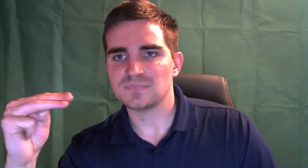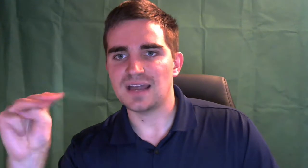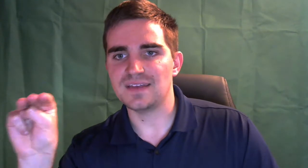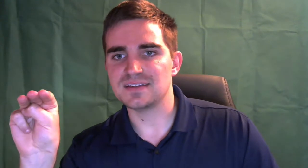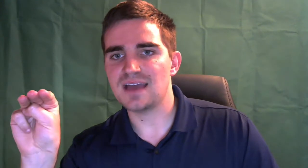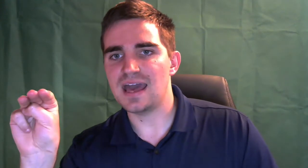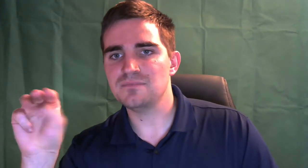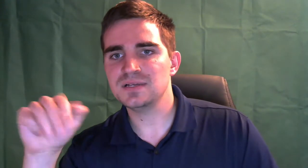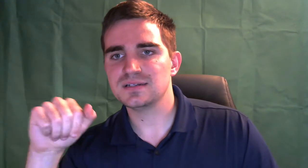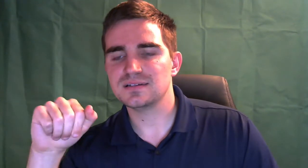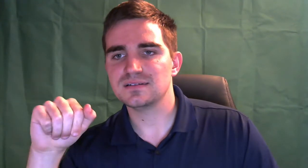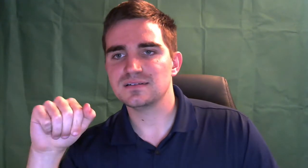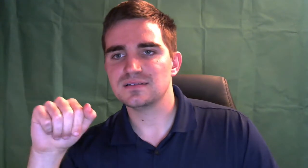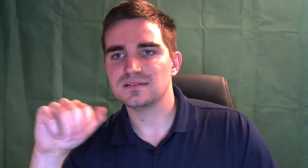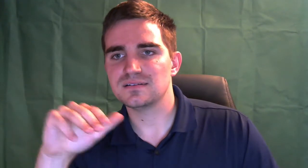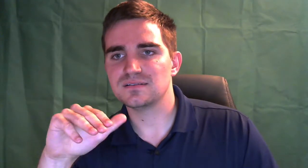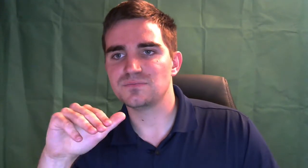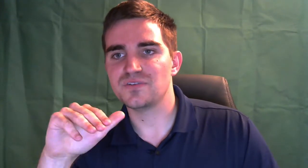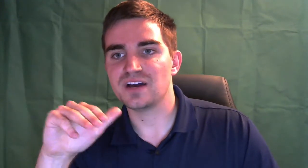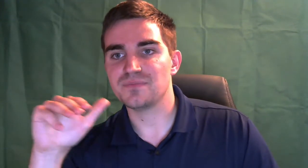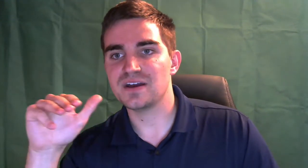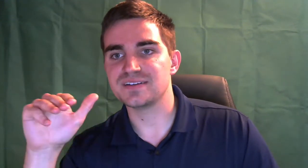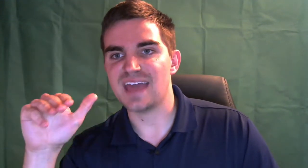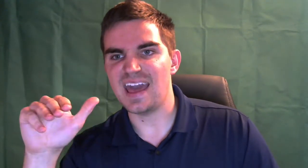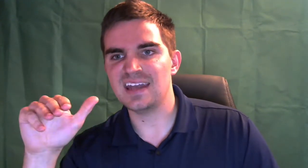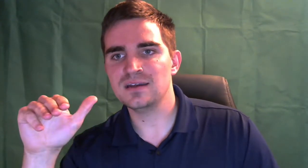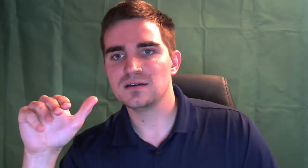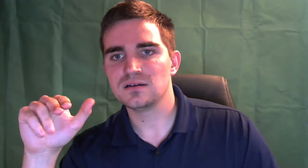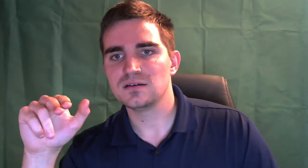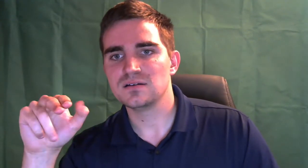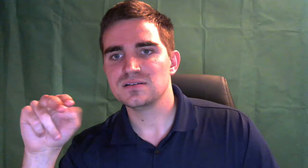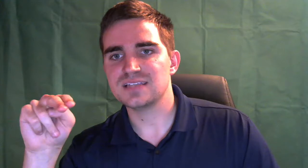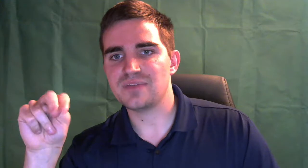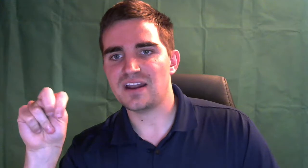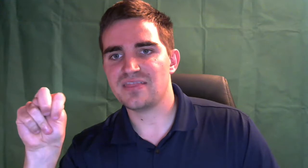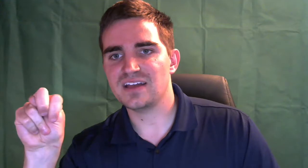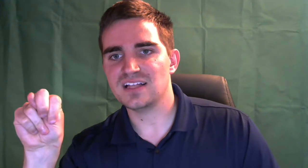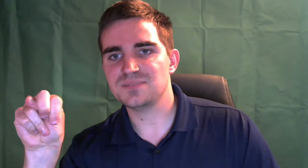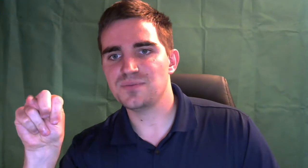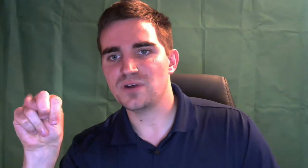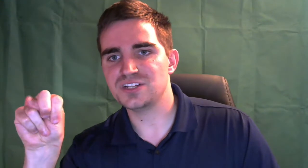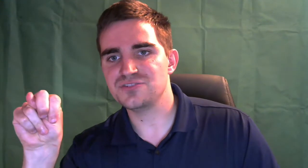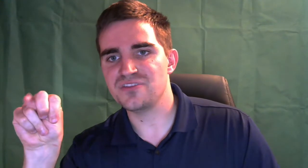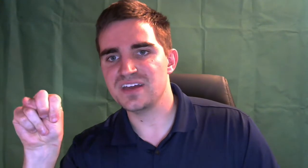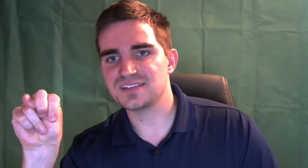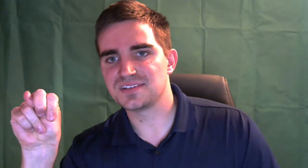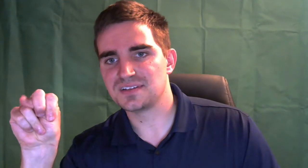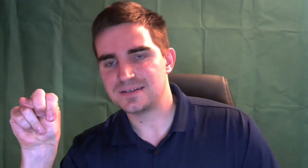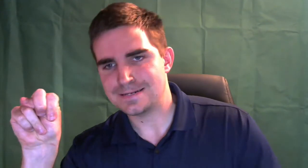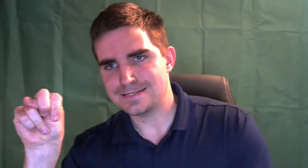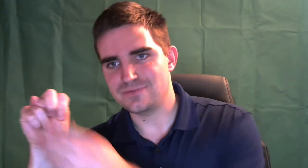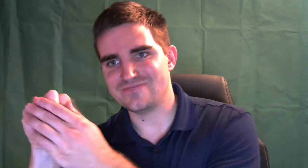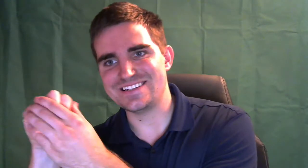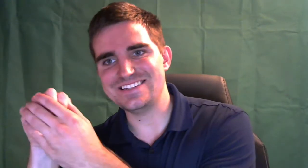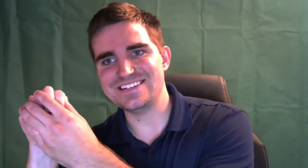And then M, moving on from there, is N. Same kind of thing. Lots of people want to do this. Want to really dig their